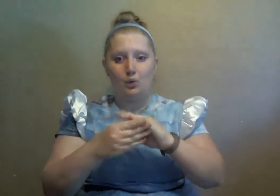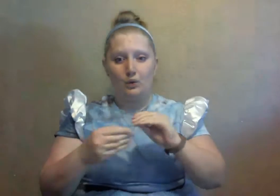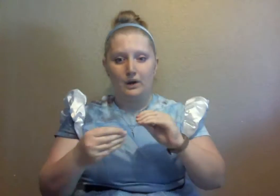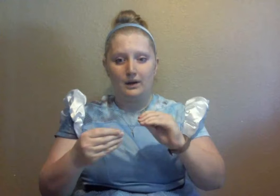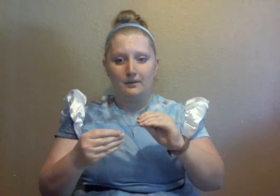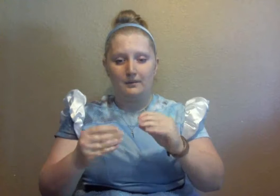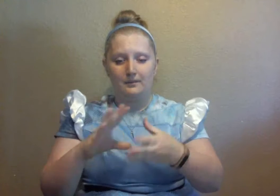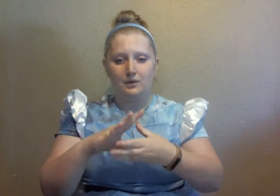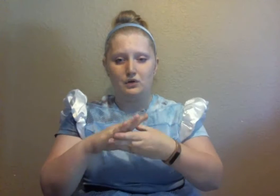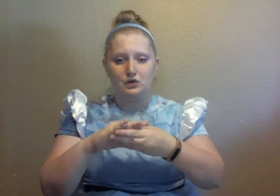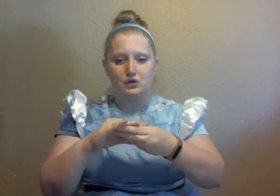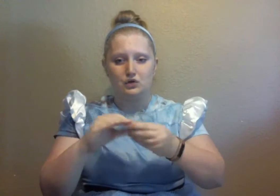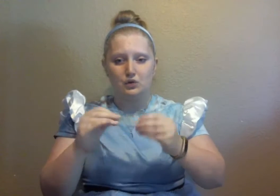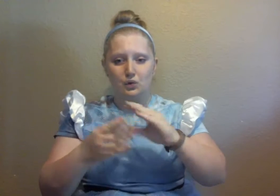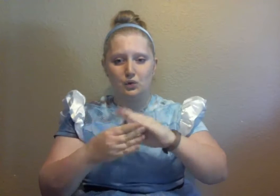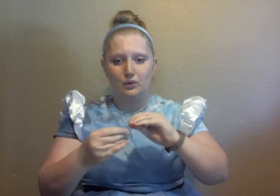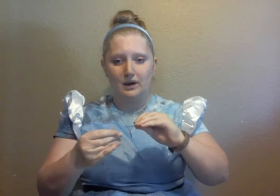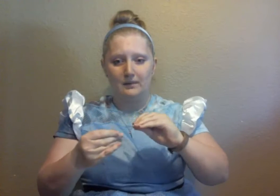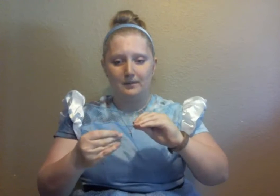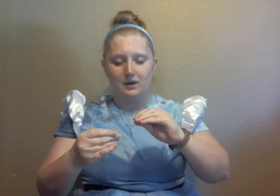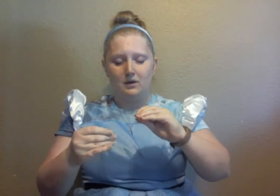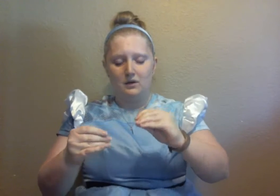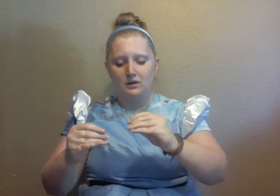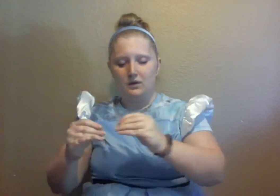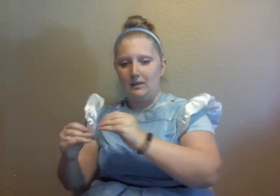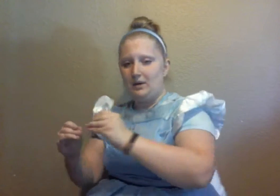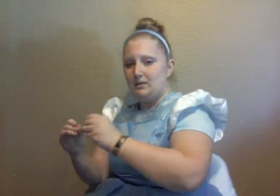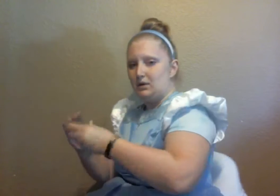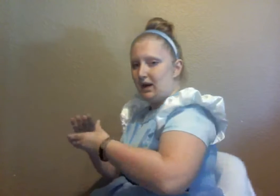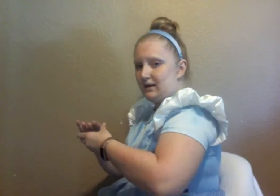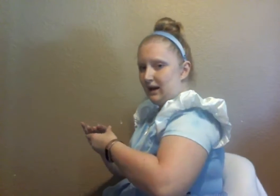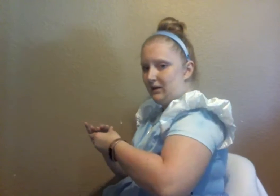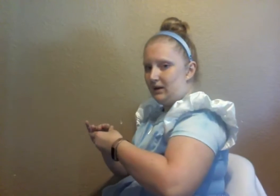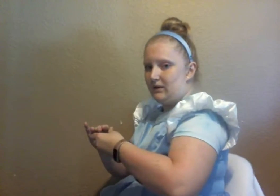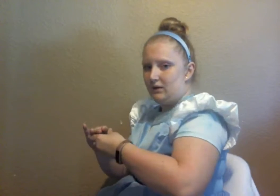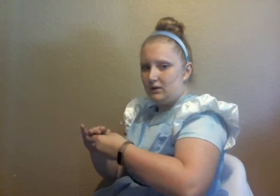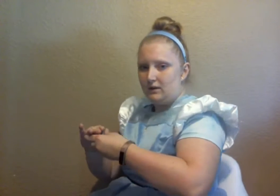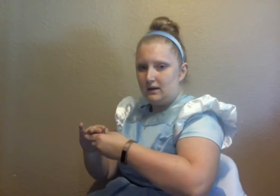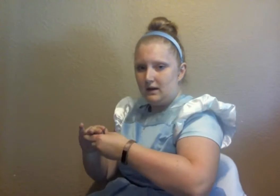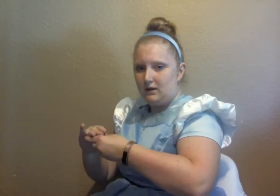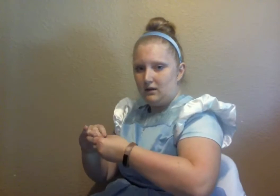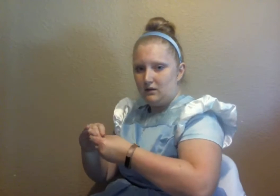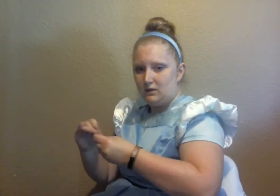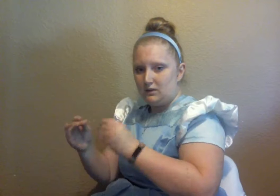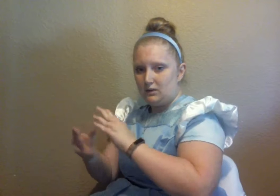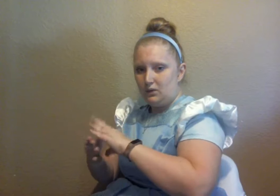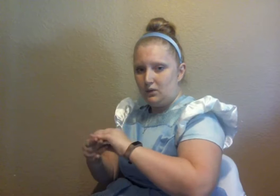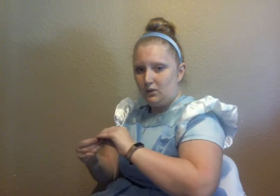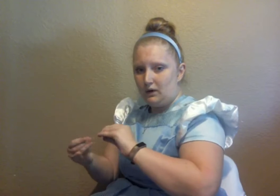Story. Story. So I'm going to do that sideways so you can see. Story.